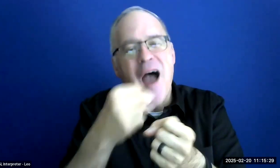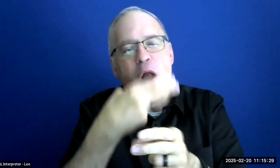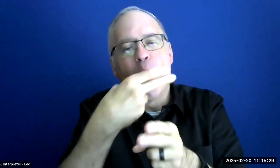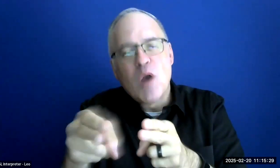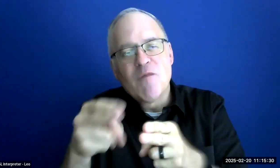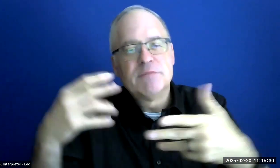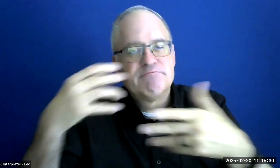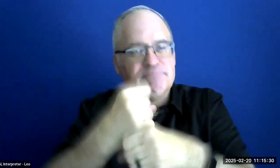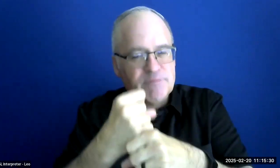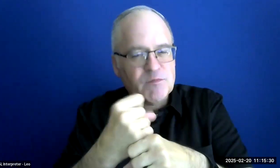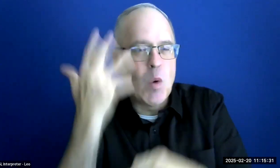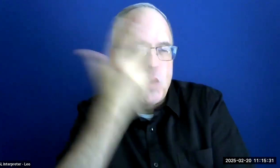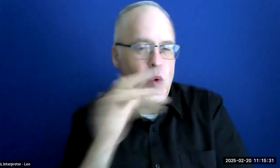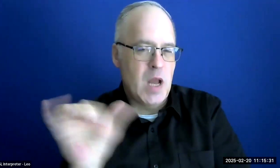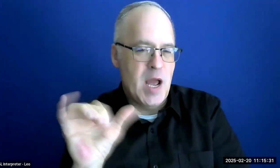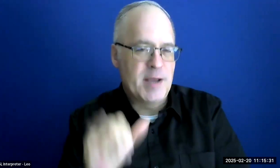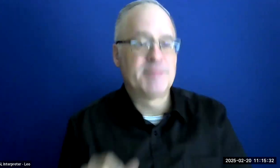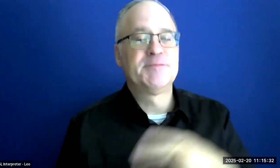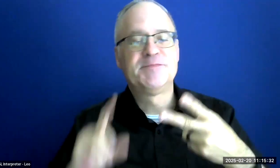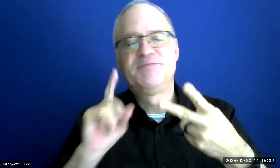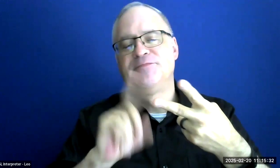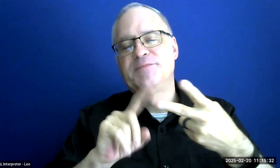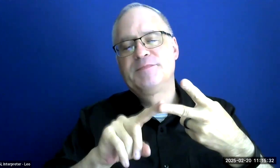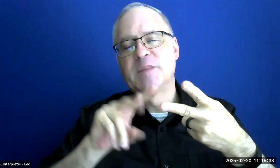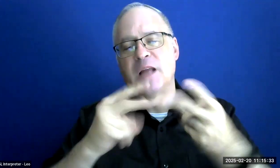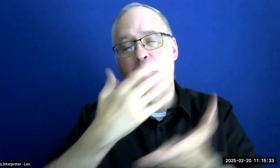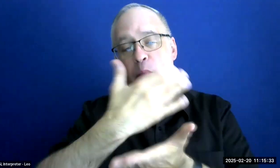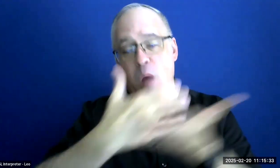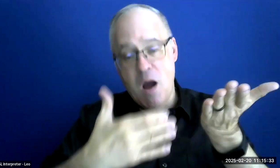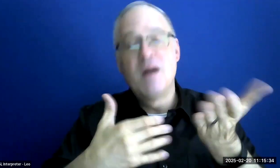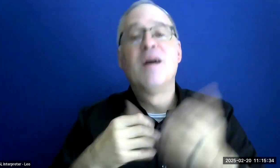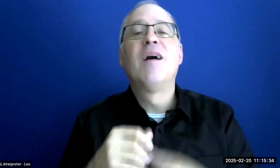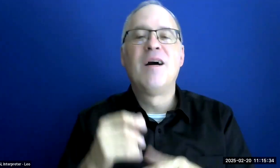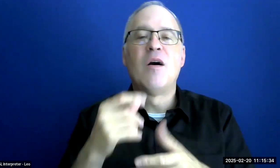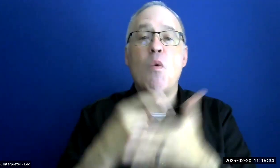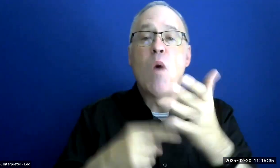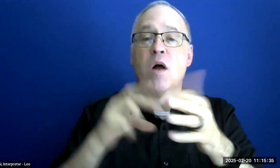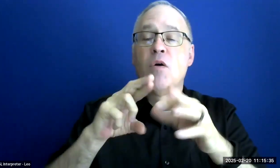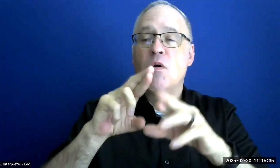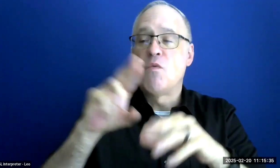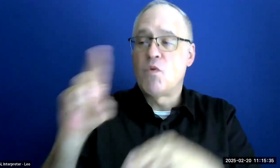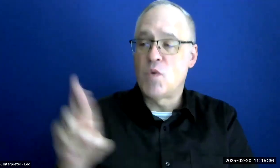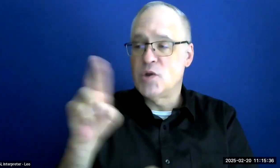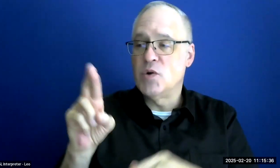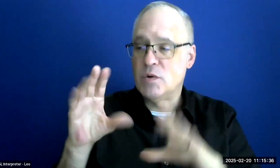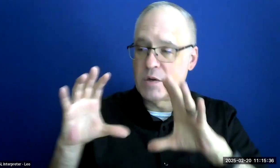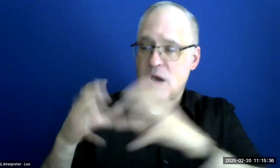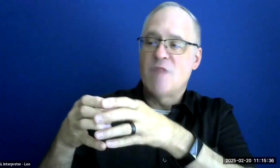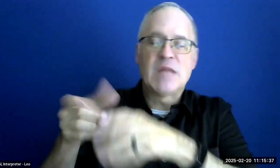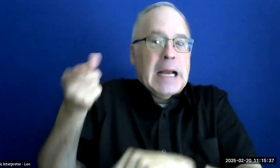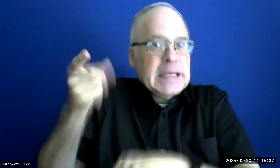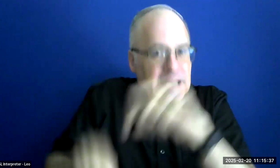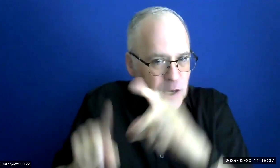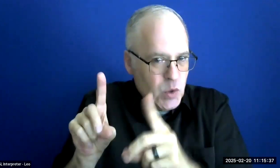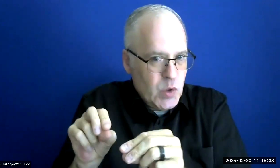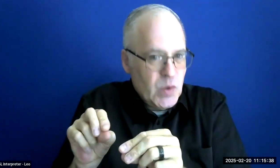look like. The second section we've included is about what regional conferences cannot do, which clarifies how our connection